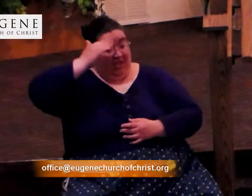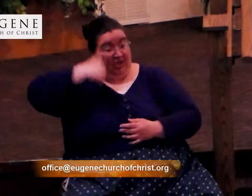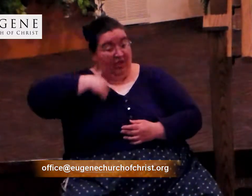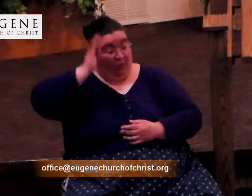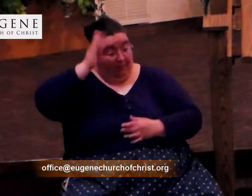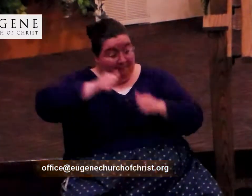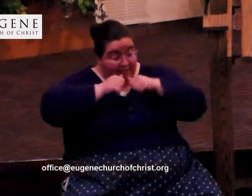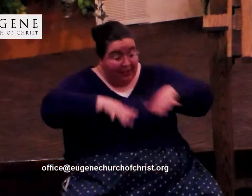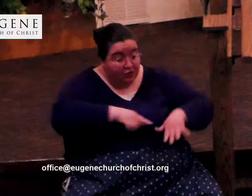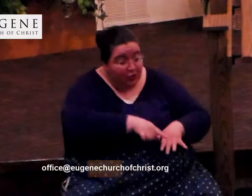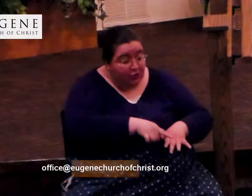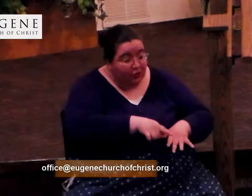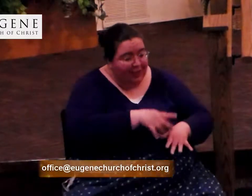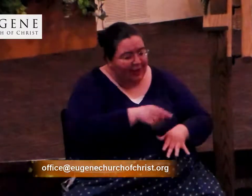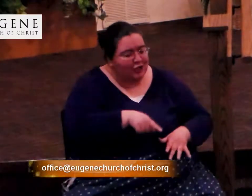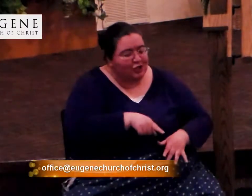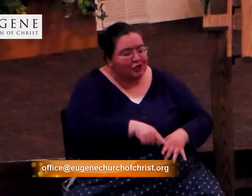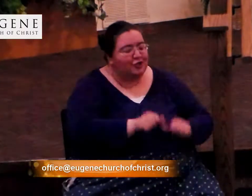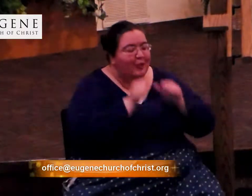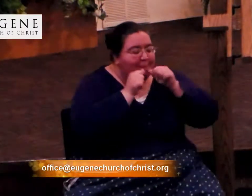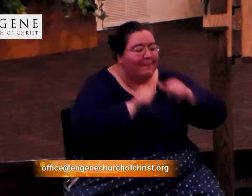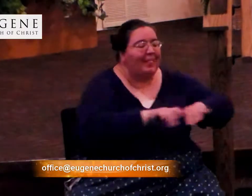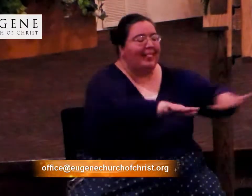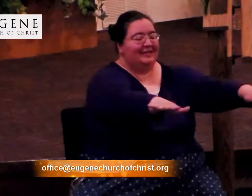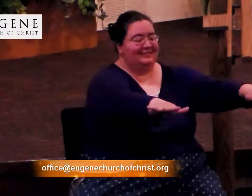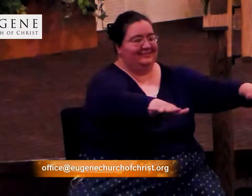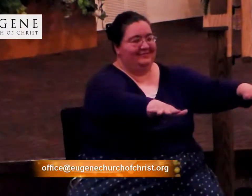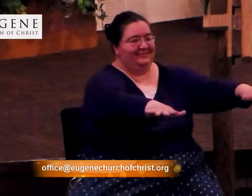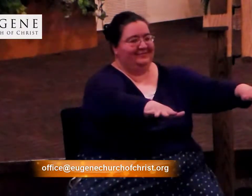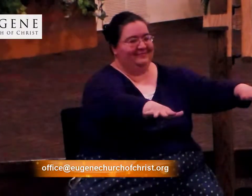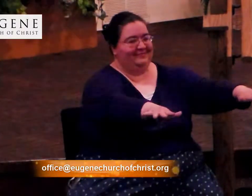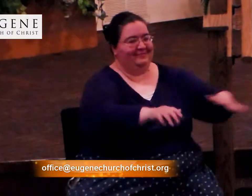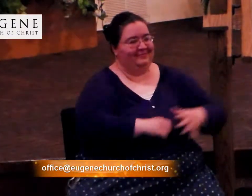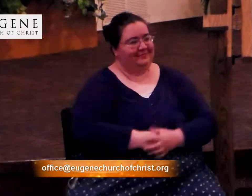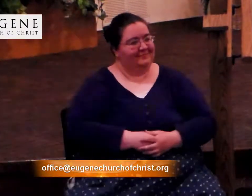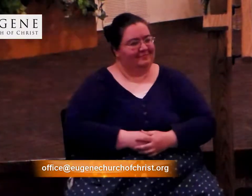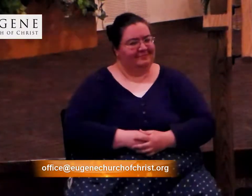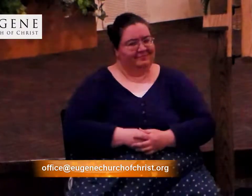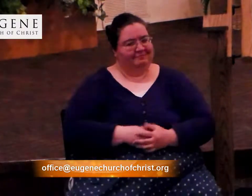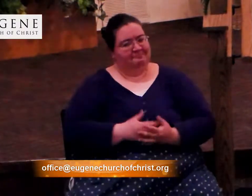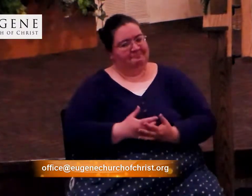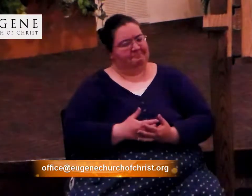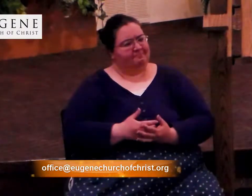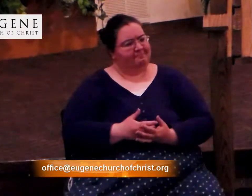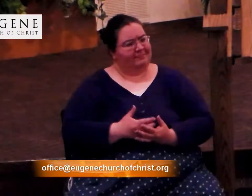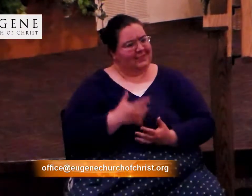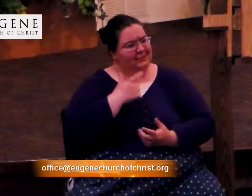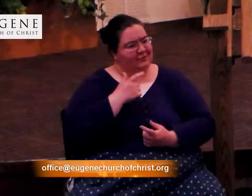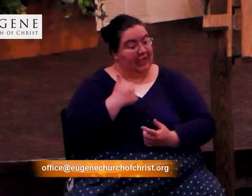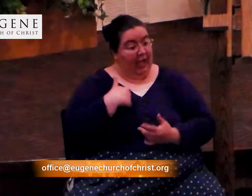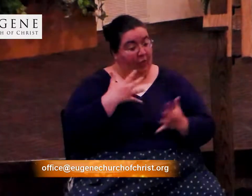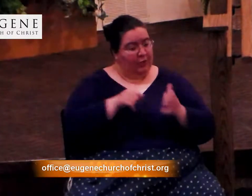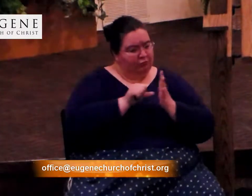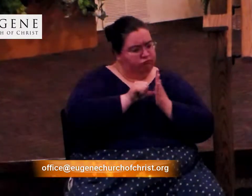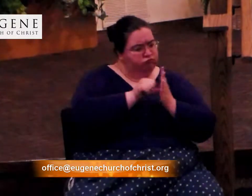blessing to others. And I think that's the first place we really want to emphasize, especially with those who have just graduated, this is